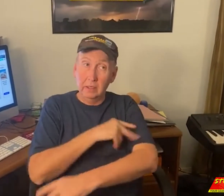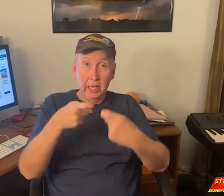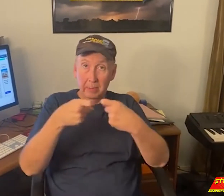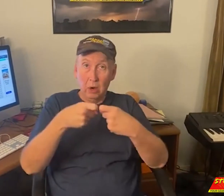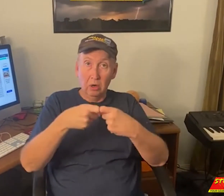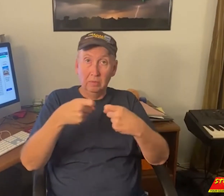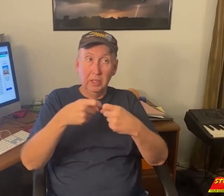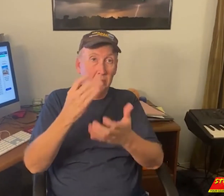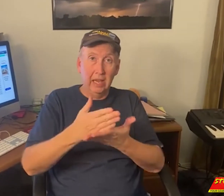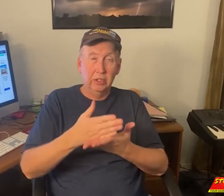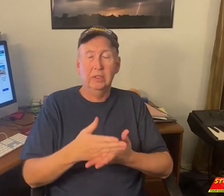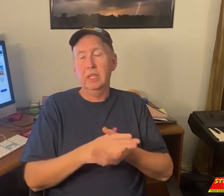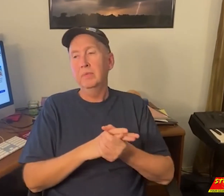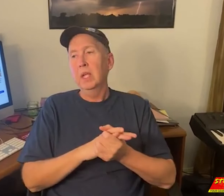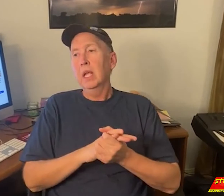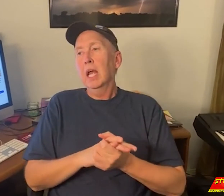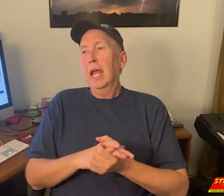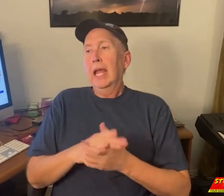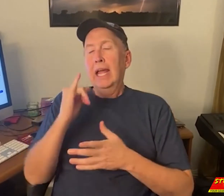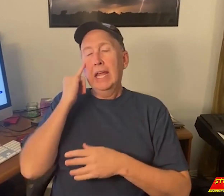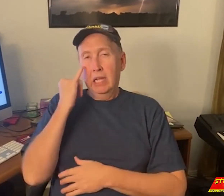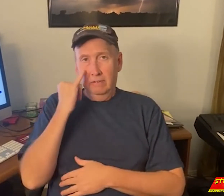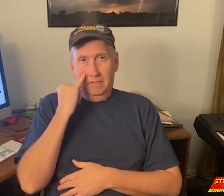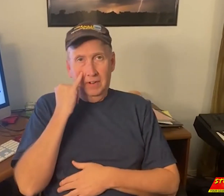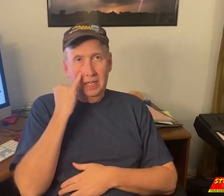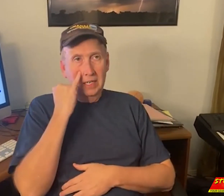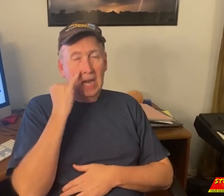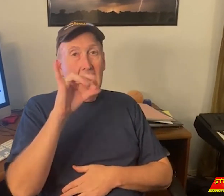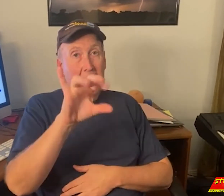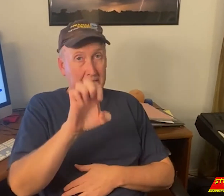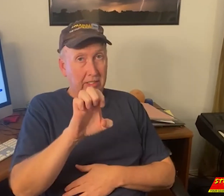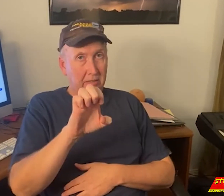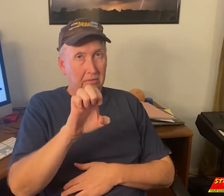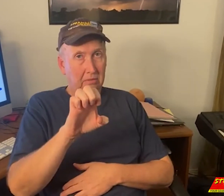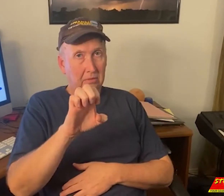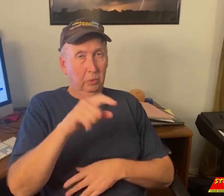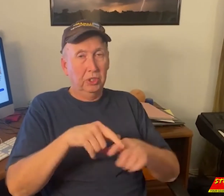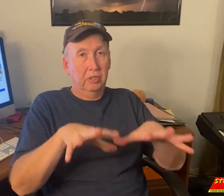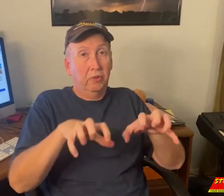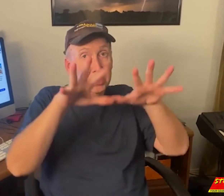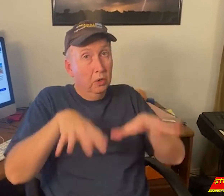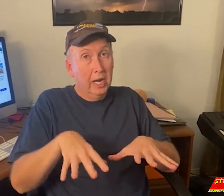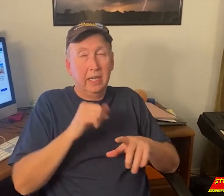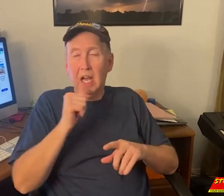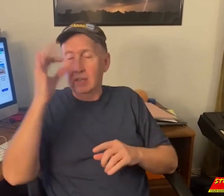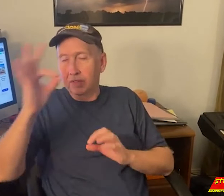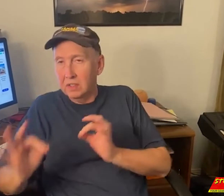Okay, power, outages and stuff. If ice, which is the freezing rain, not the